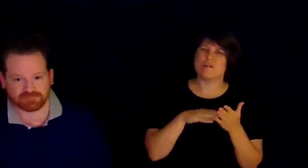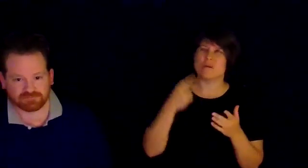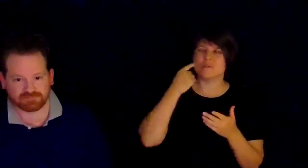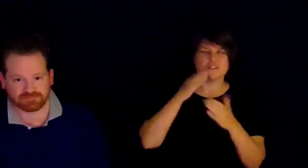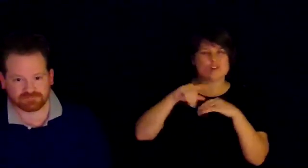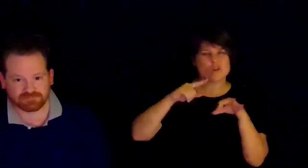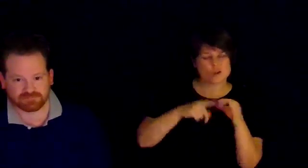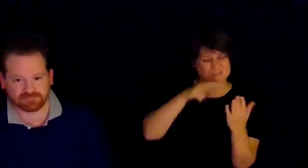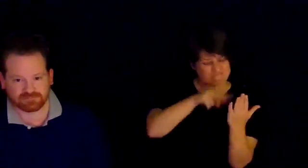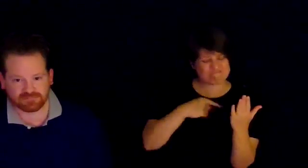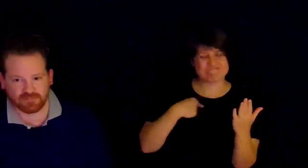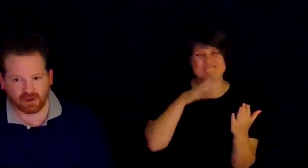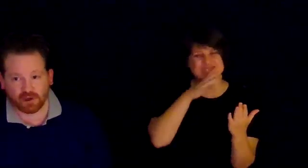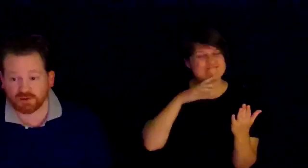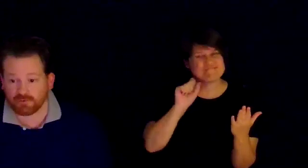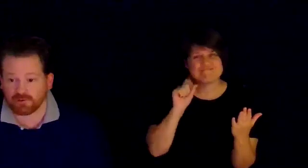come.